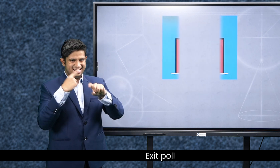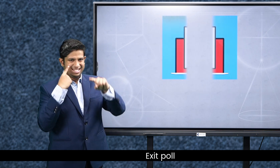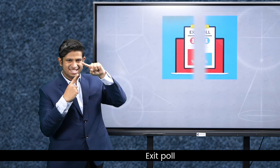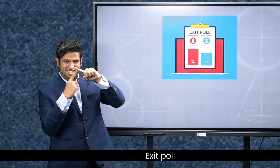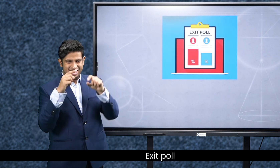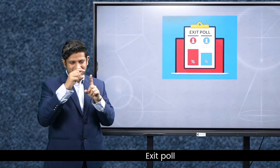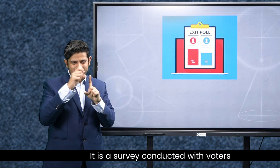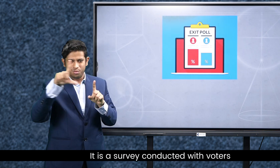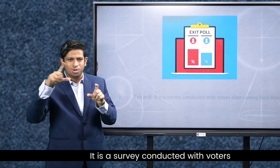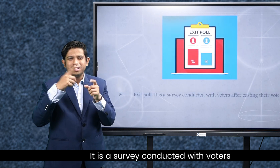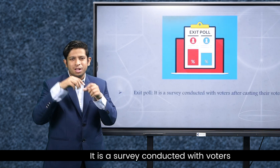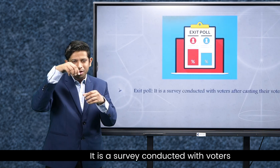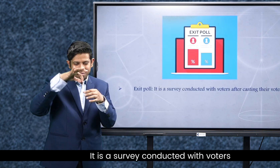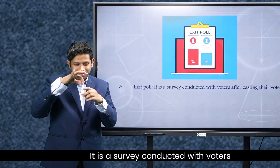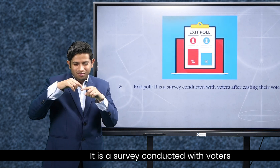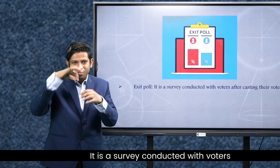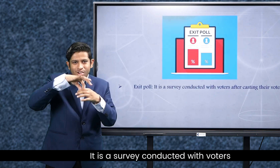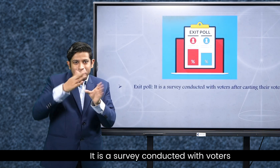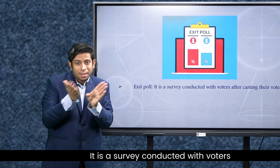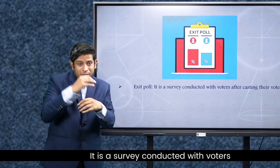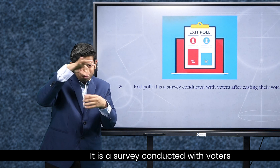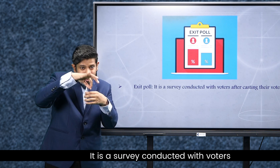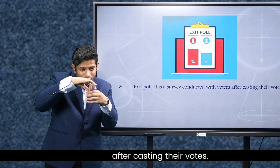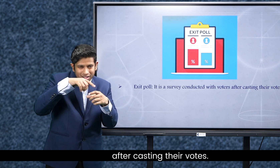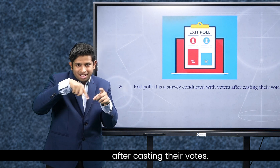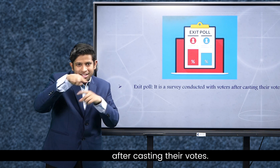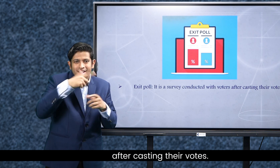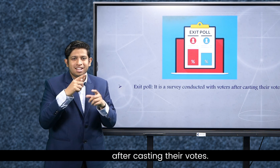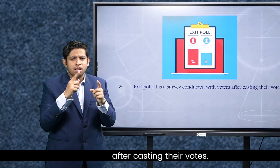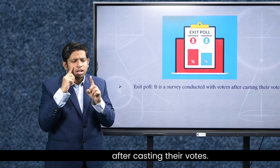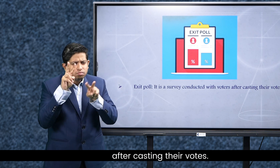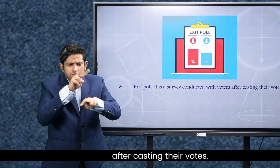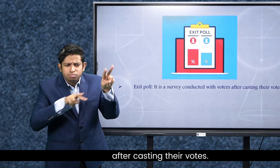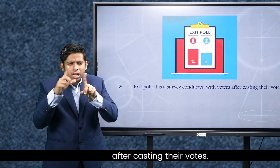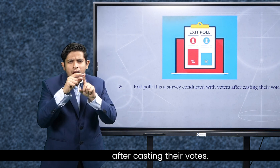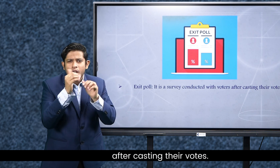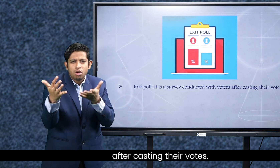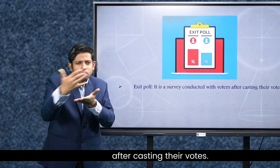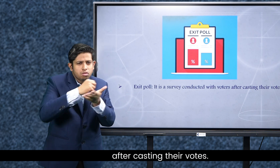Exit poll. It is a survey conducted with voters after casting their votes.